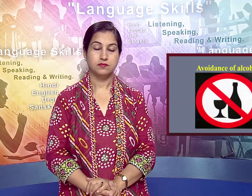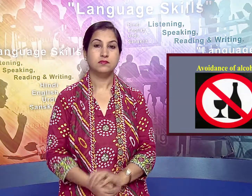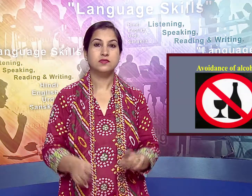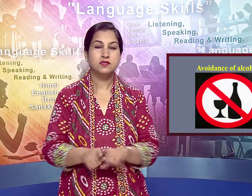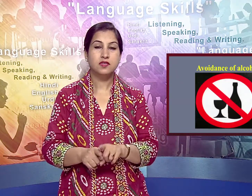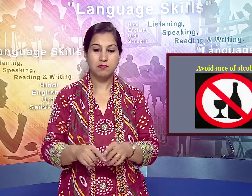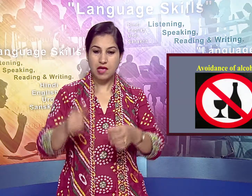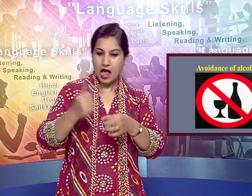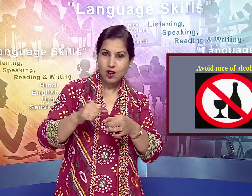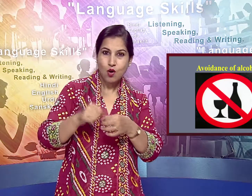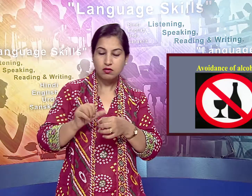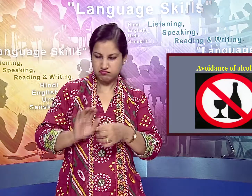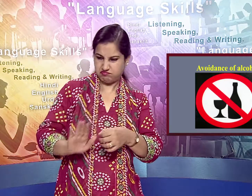Avoidance of alcohol.